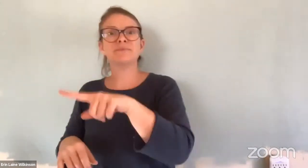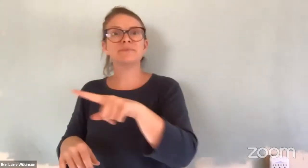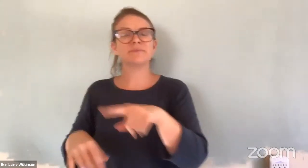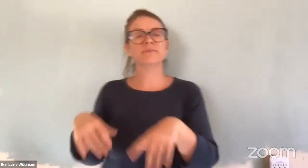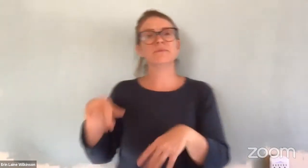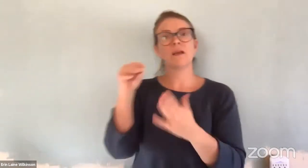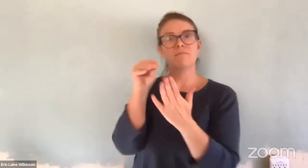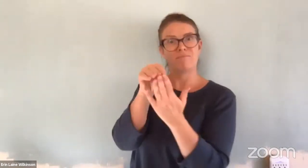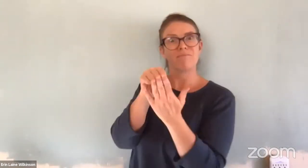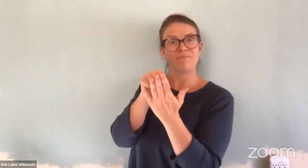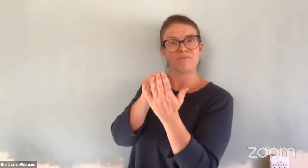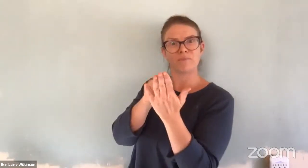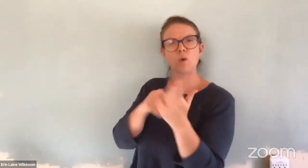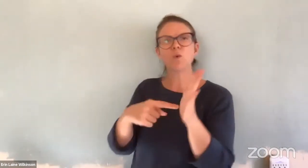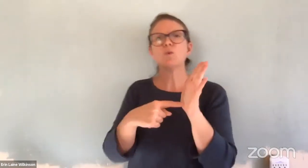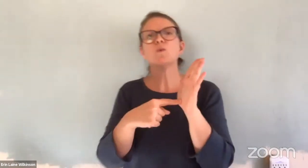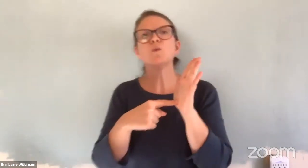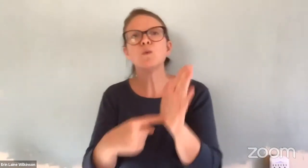to mention.